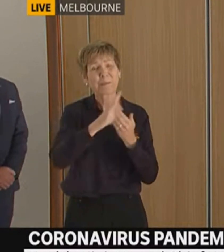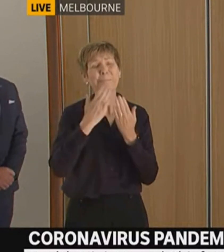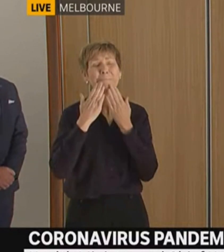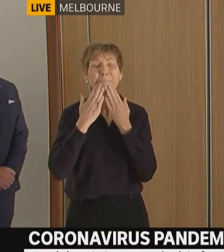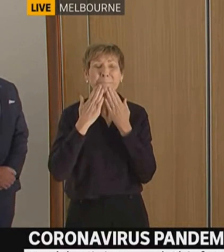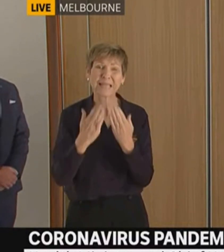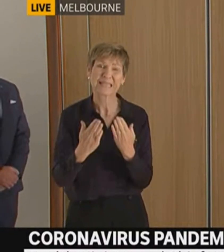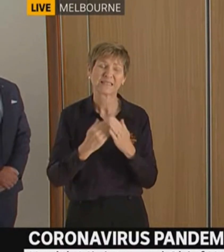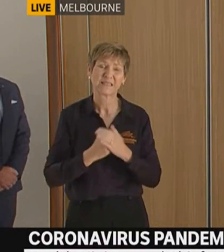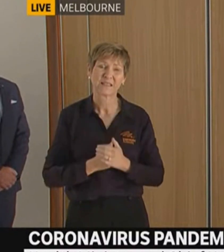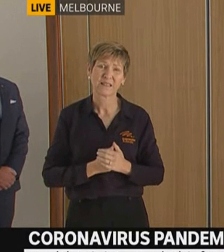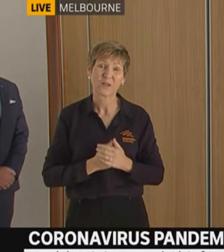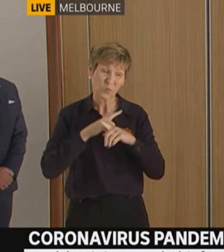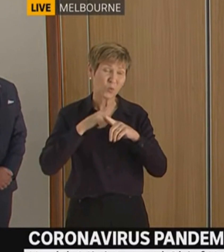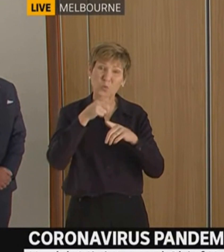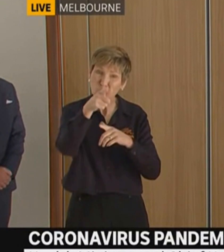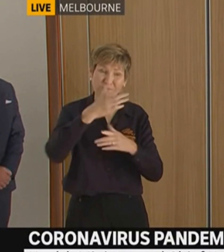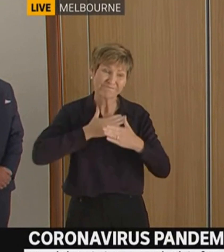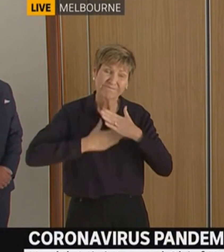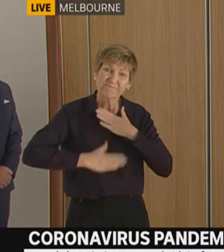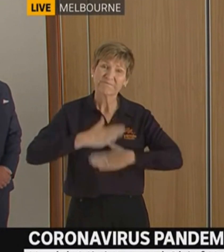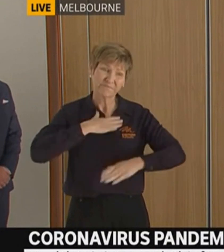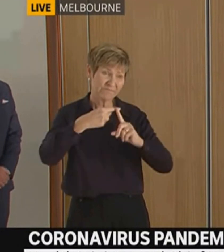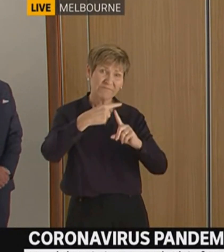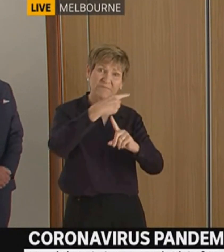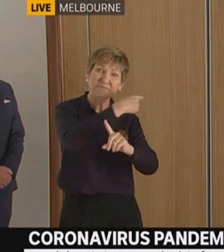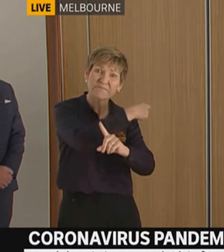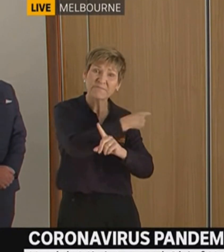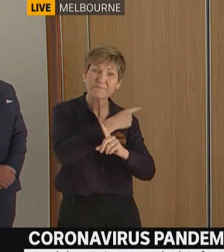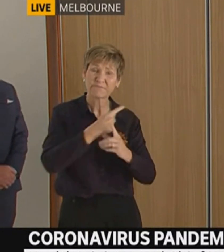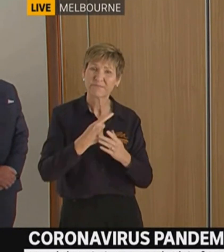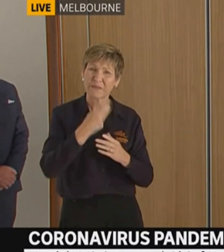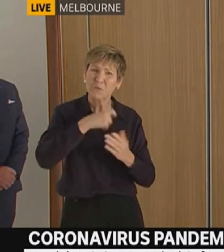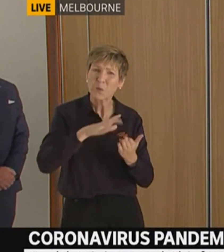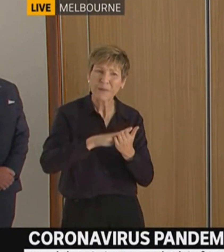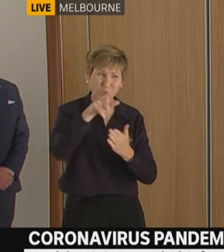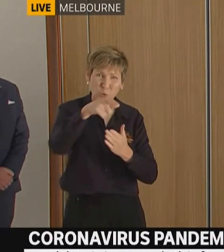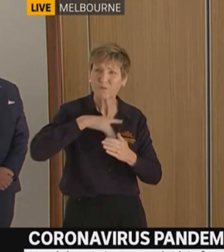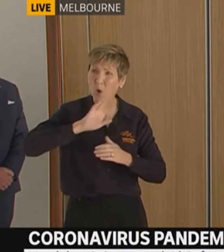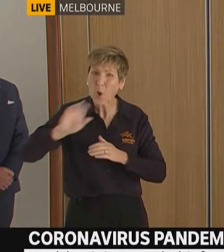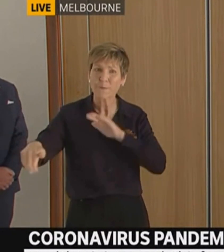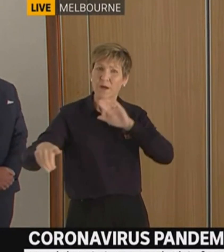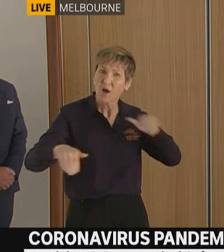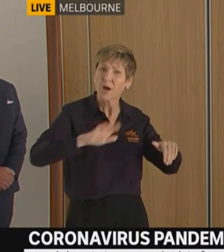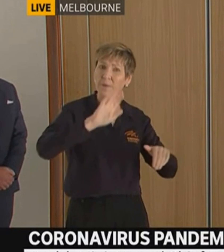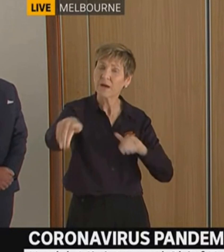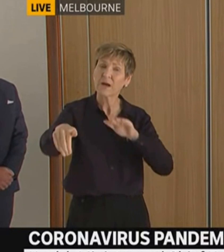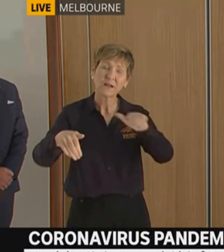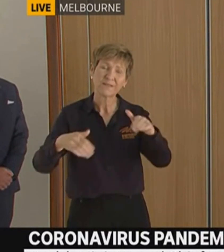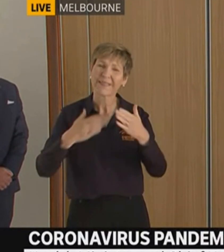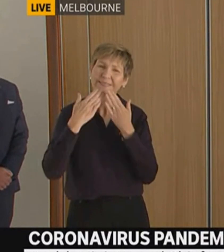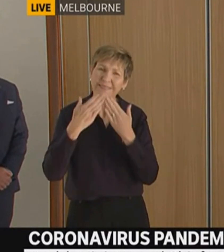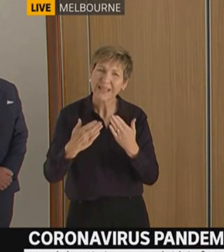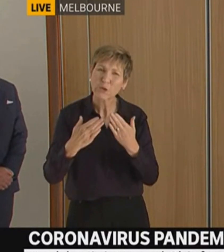done so much, we have sacrificed so much as Australians to get us in an enviable position of where we are